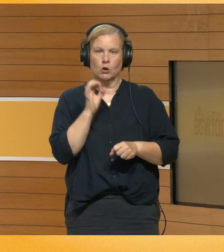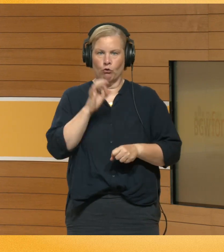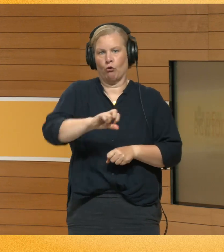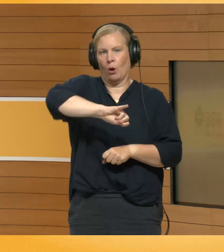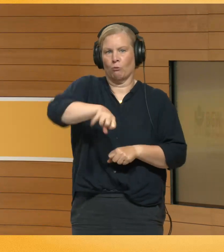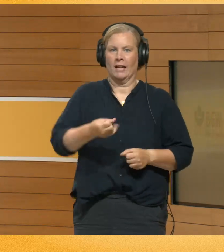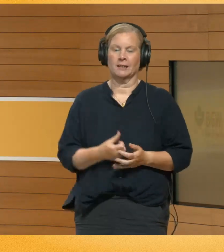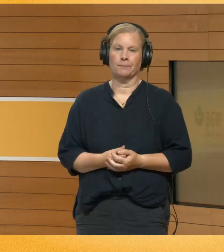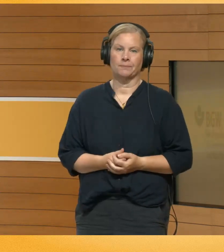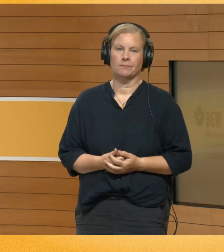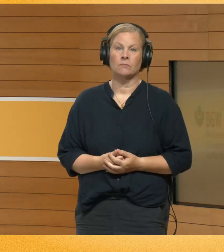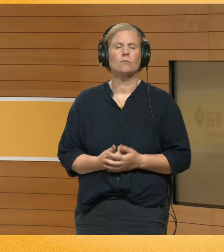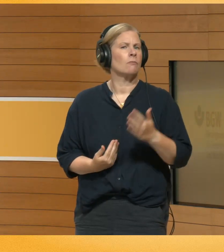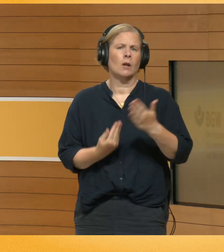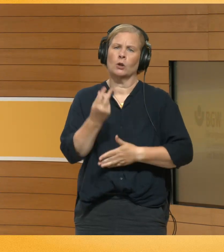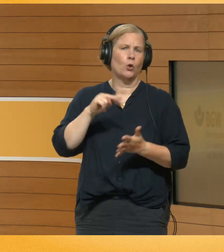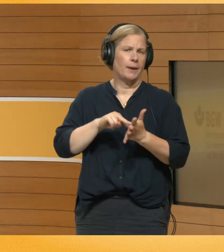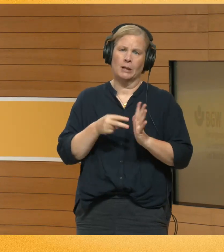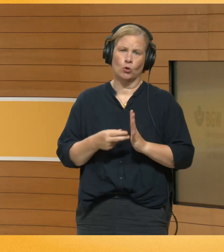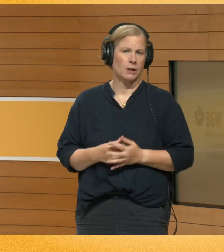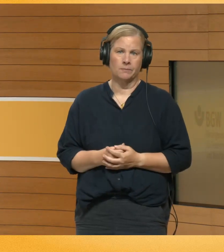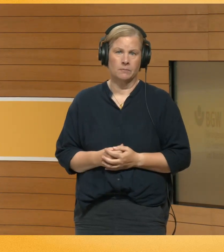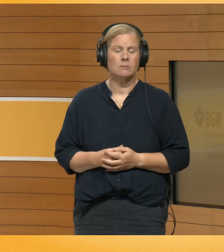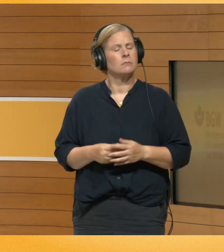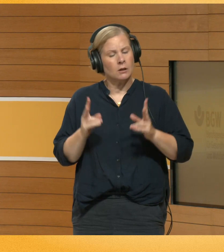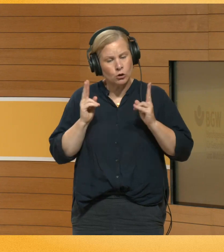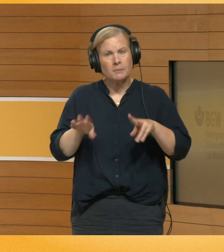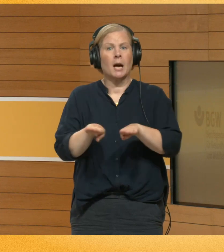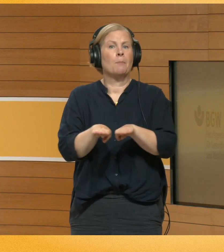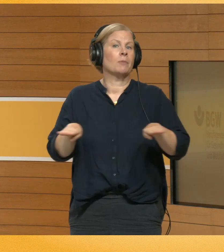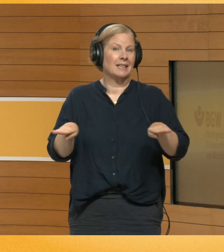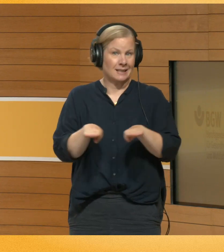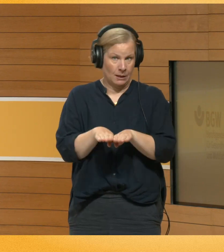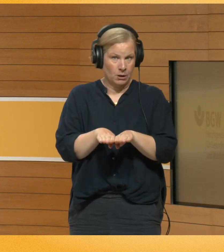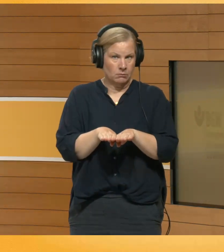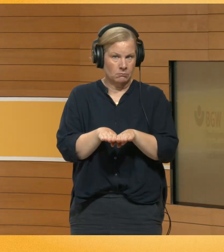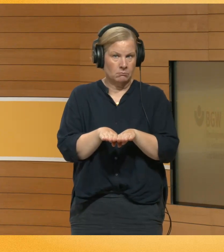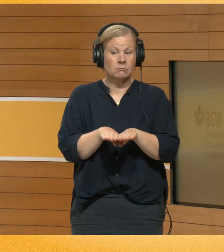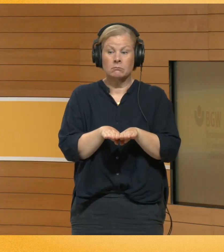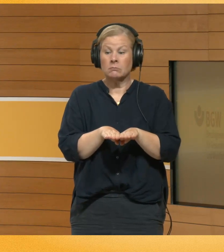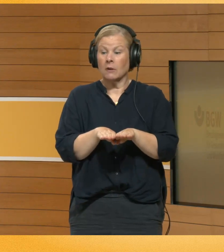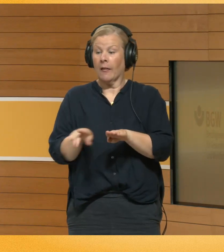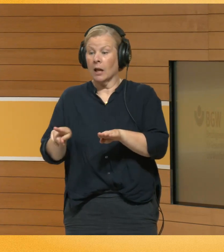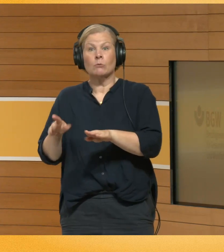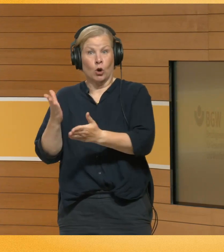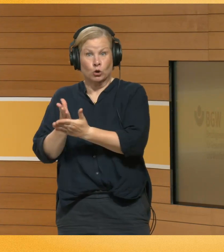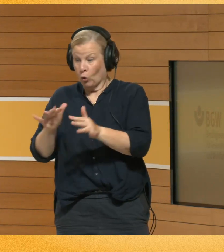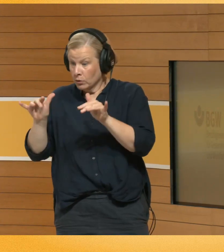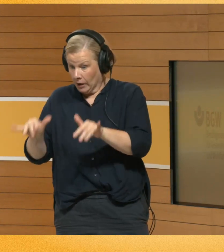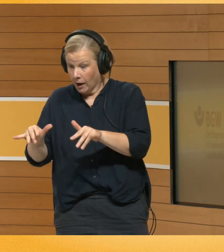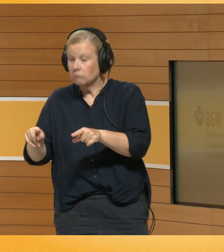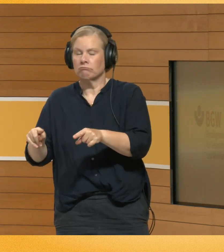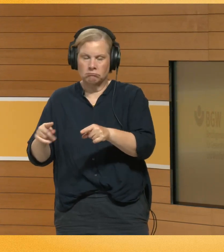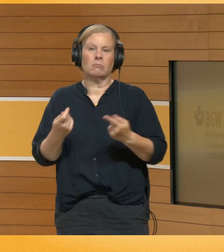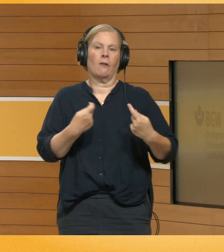institutions, and we're trying to advertise this, champion this. This is not a new method, it's a principle that builds up on existing